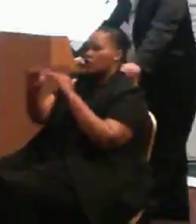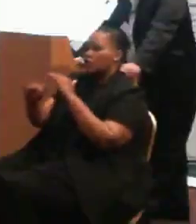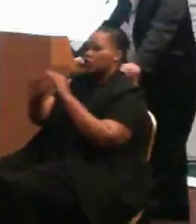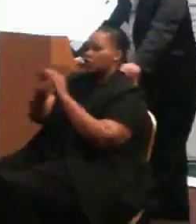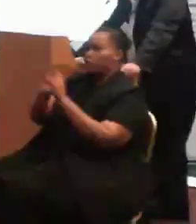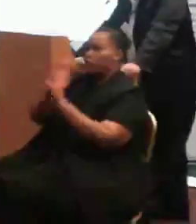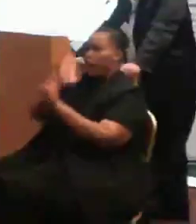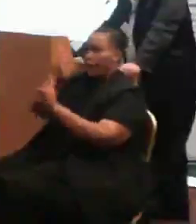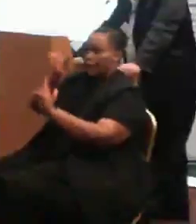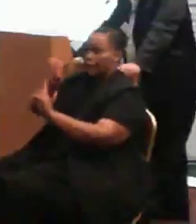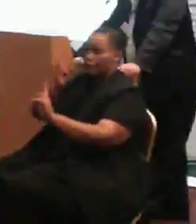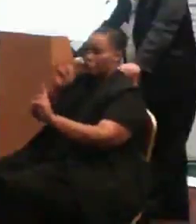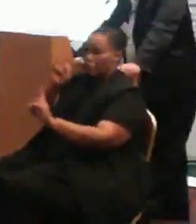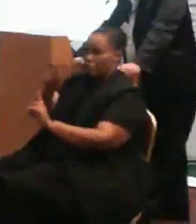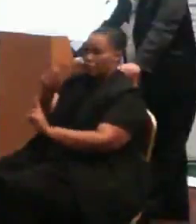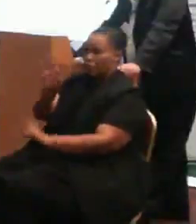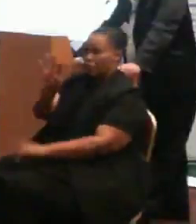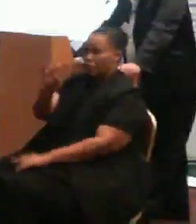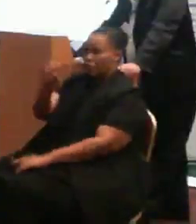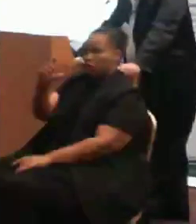cost.